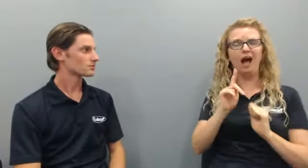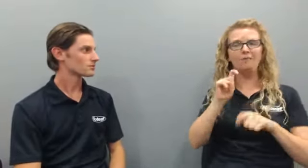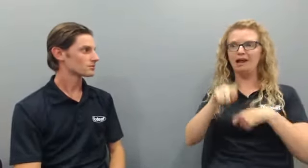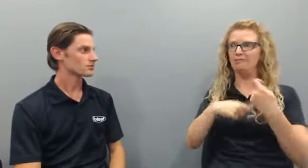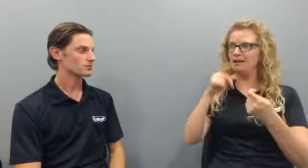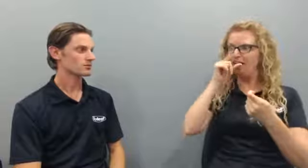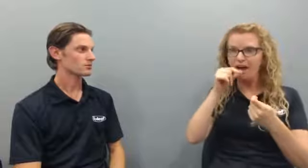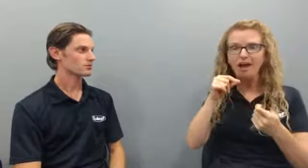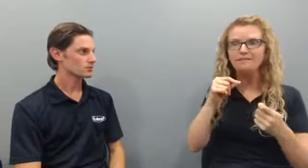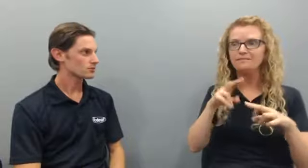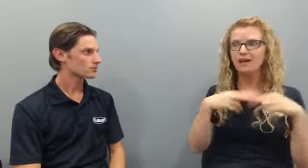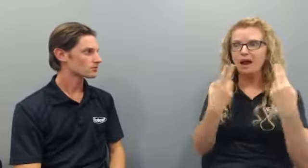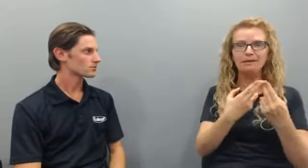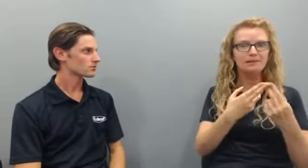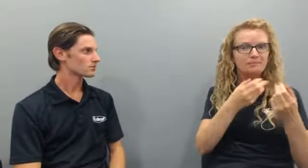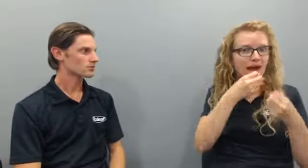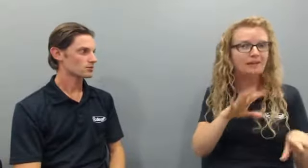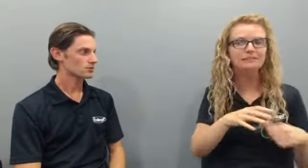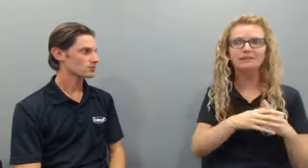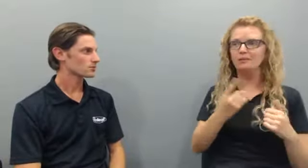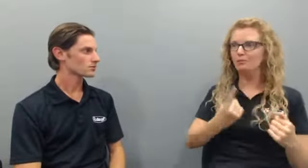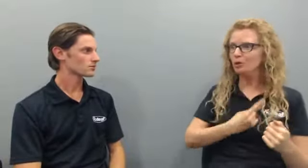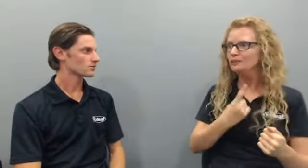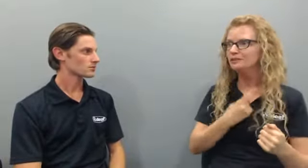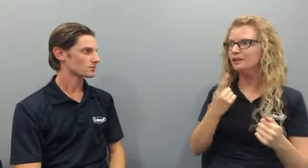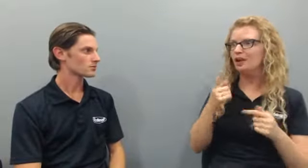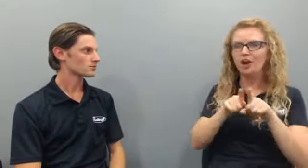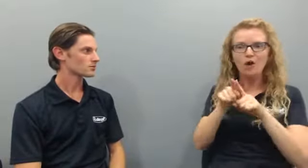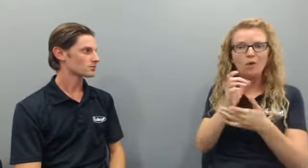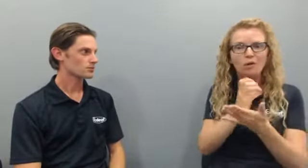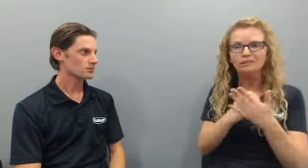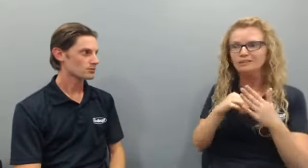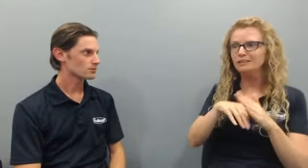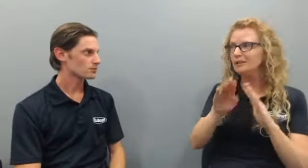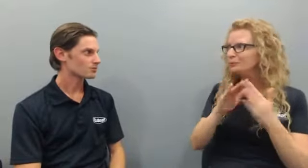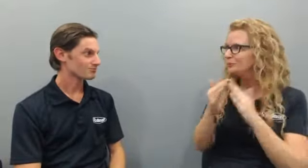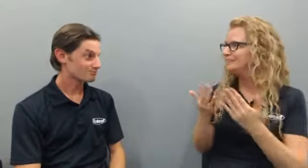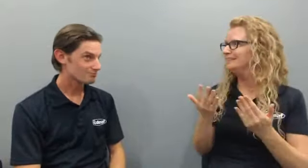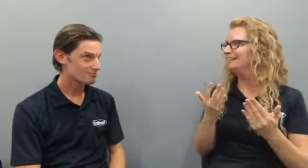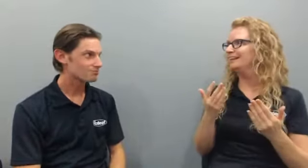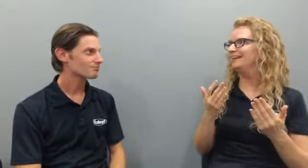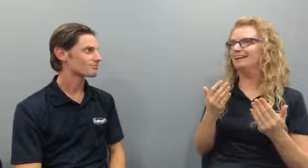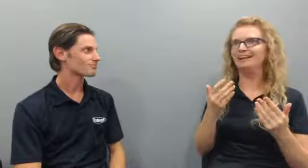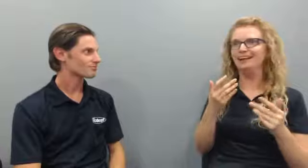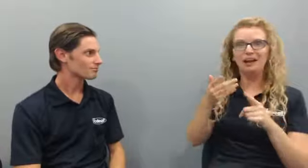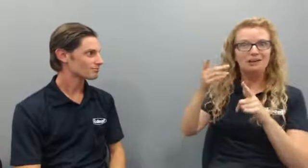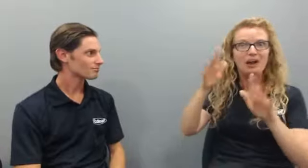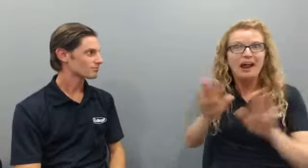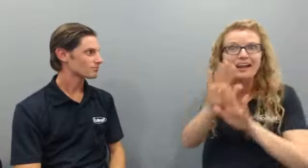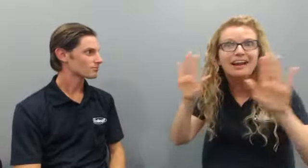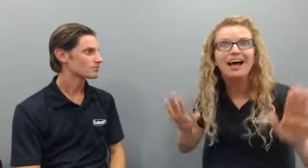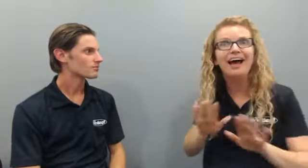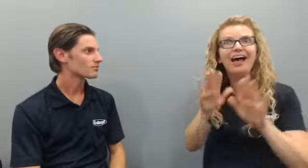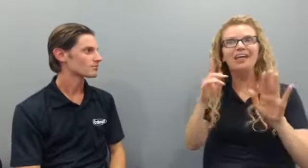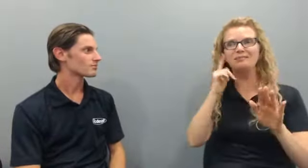for doctor's appointments and for work, but that's it. But now you can have access for parties, for community courses,